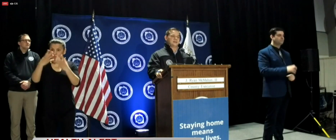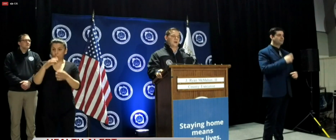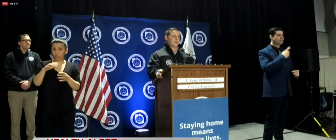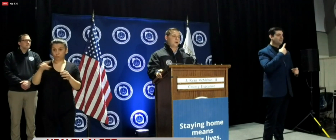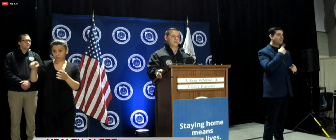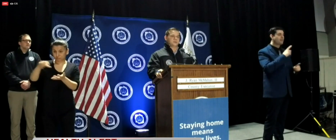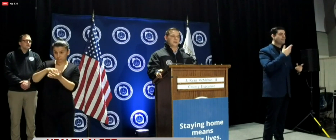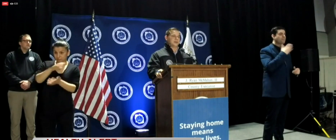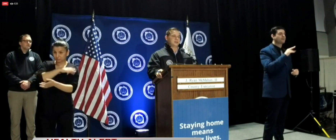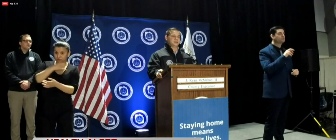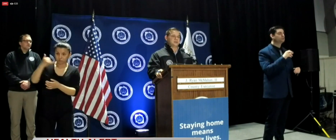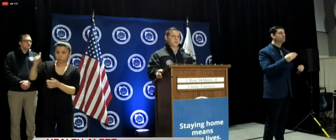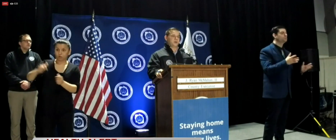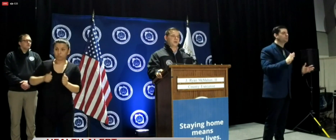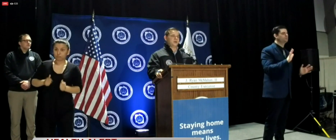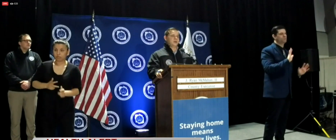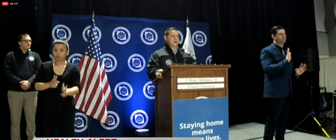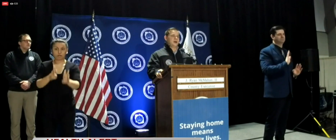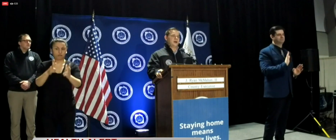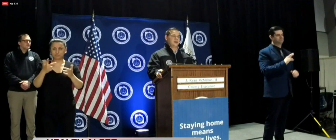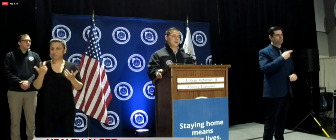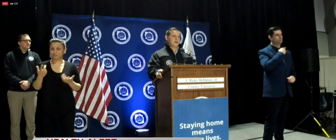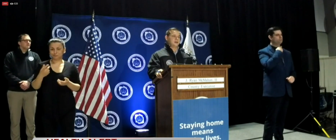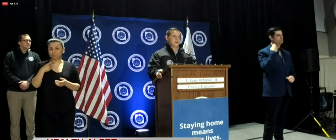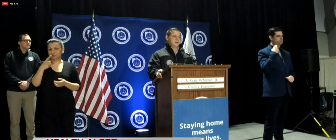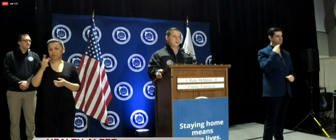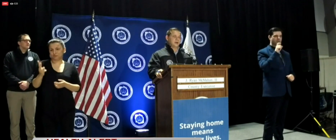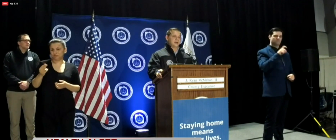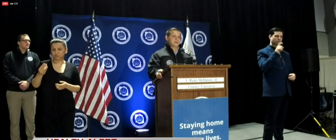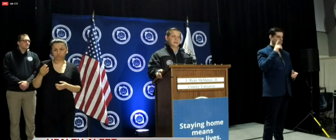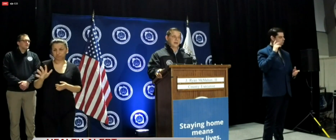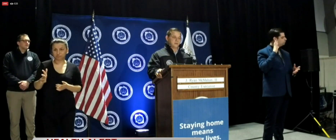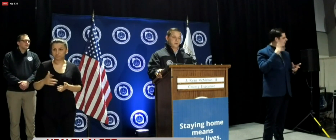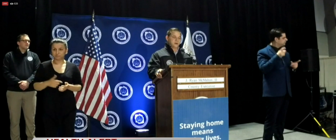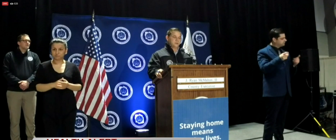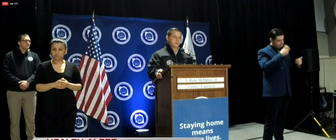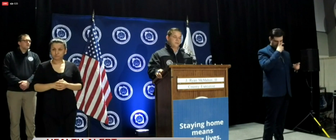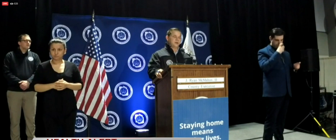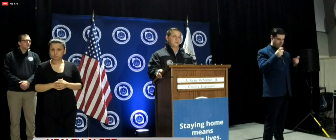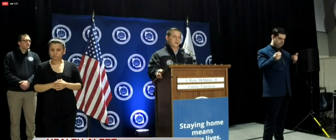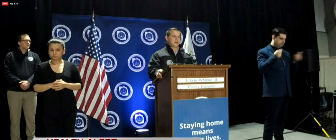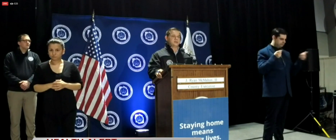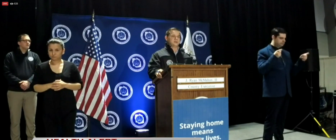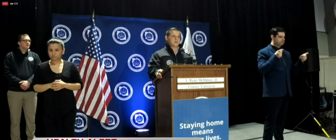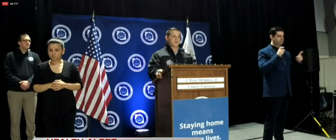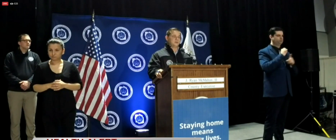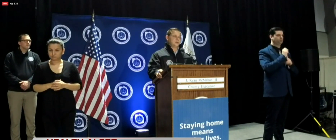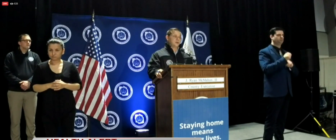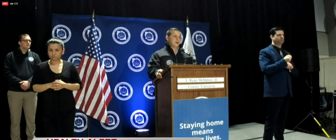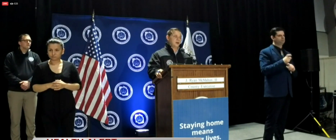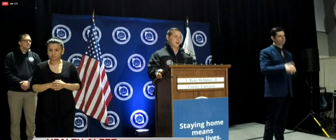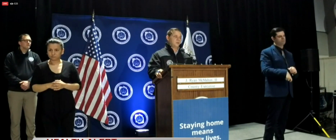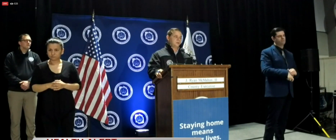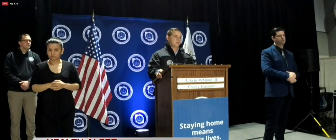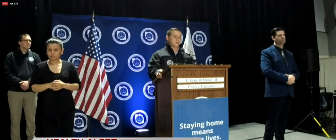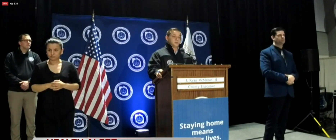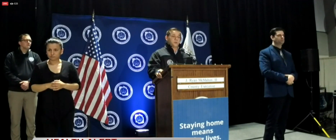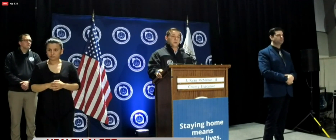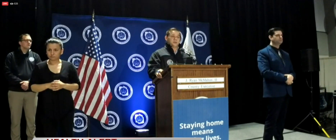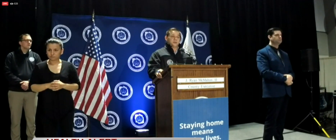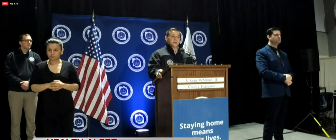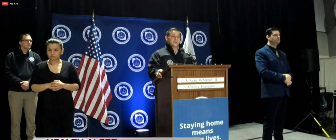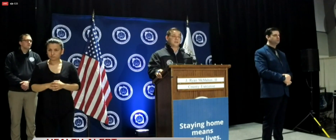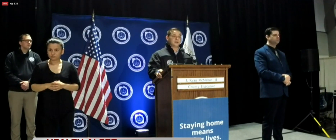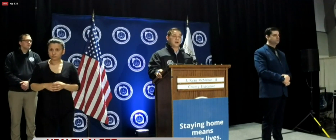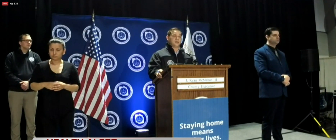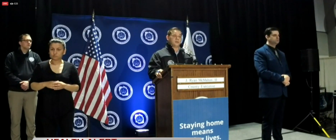can't. It's all about risk mitigation at this point. And we're asking everybody to be very, very conservative with the most important